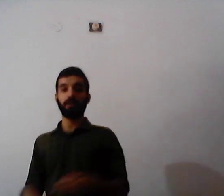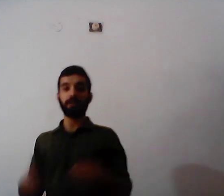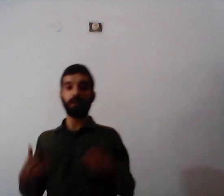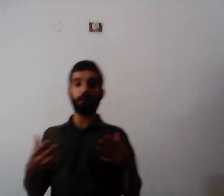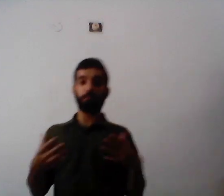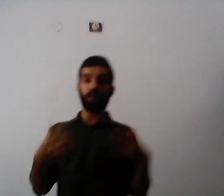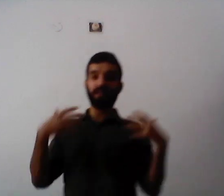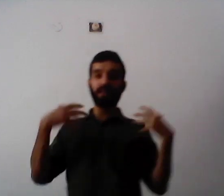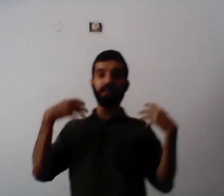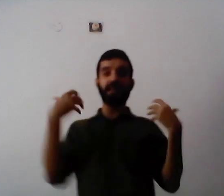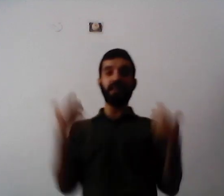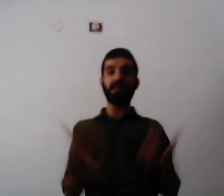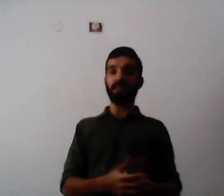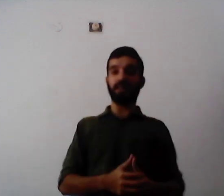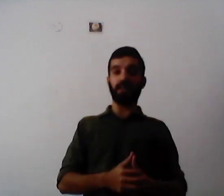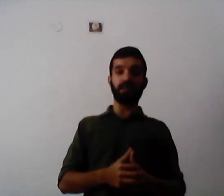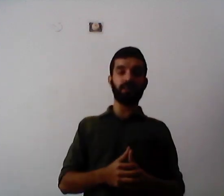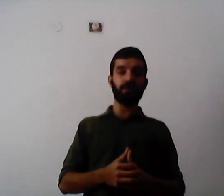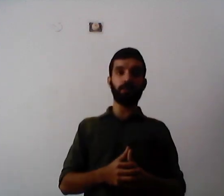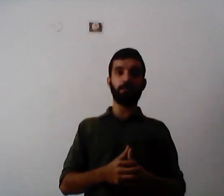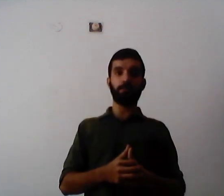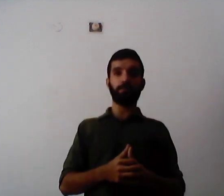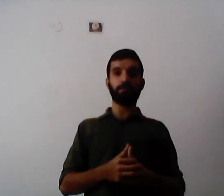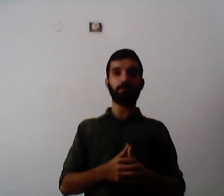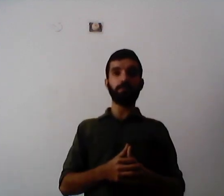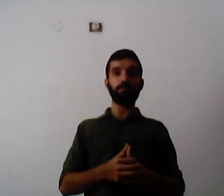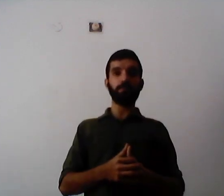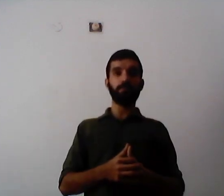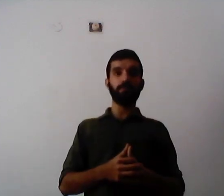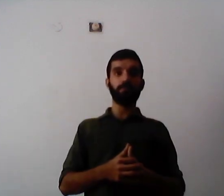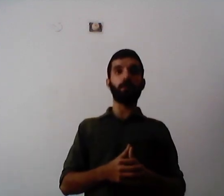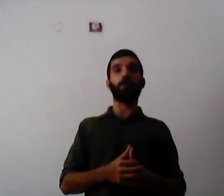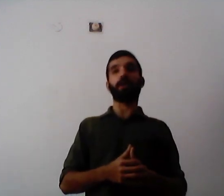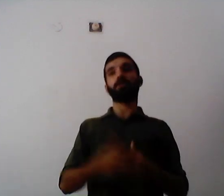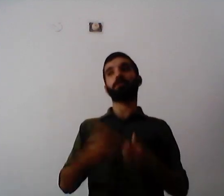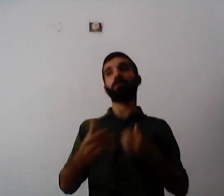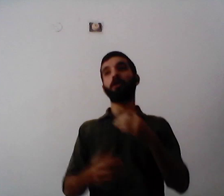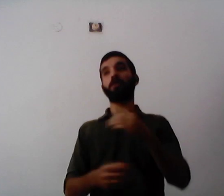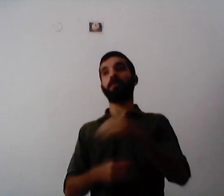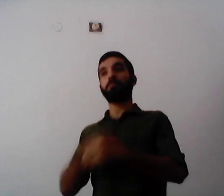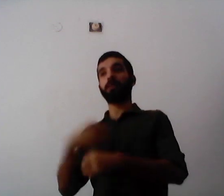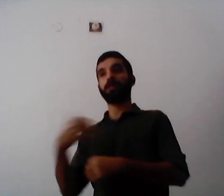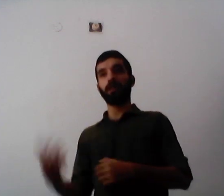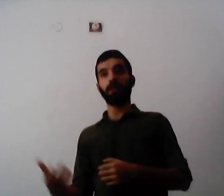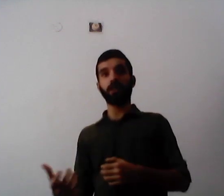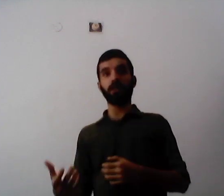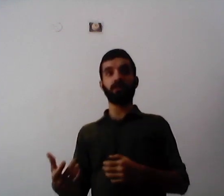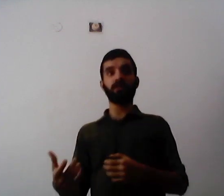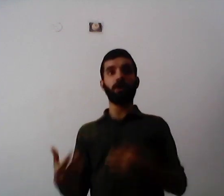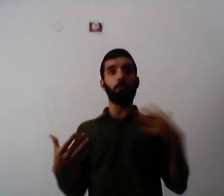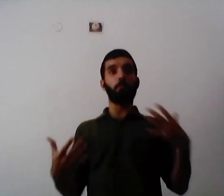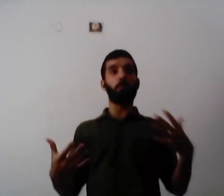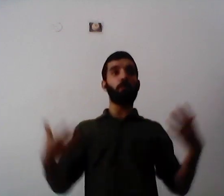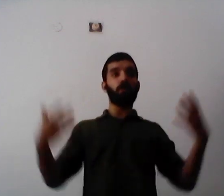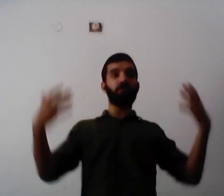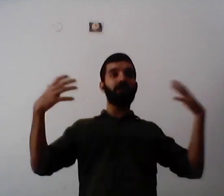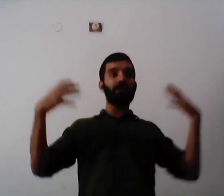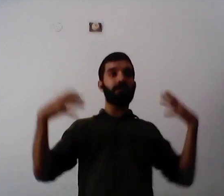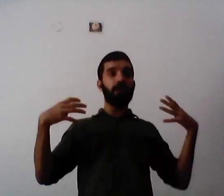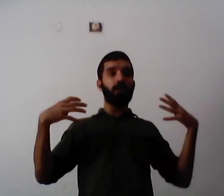the pressure is increasing, isn't it? Okay, so when the pressure increases, more of this,